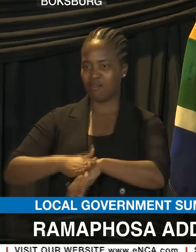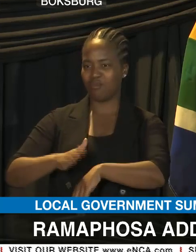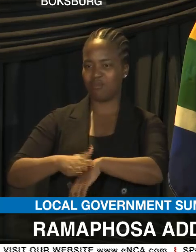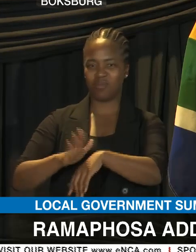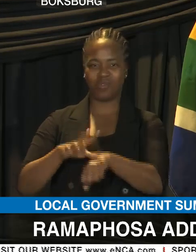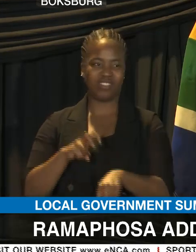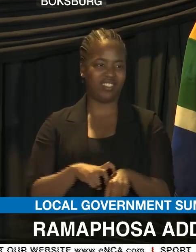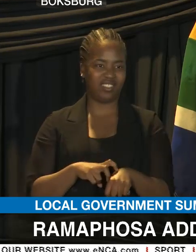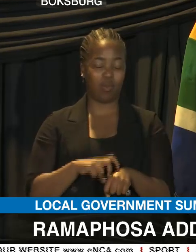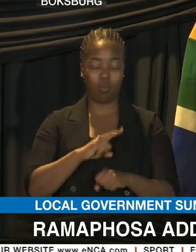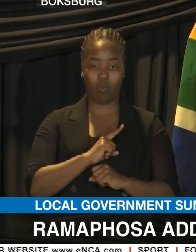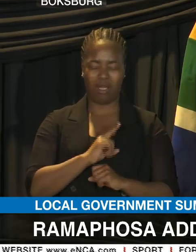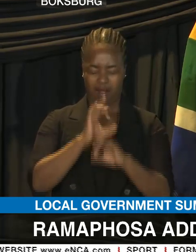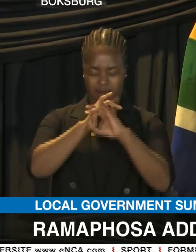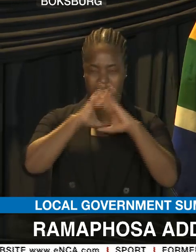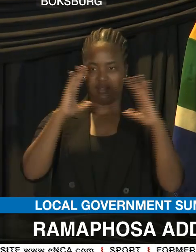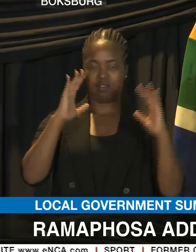the state of local government,